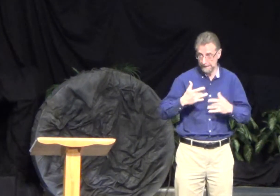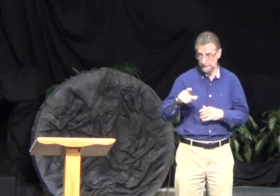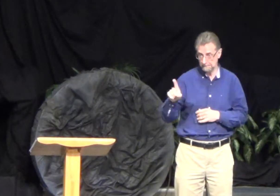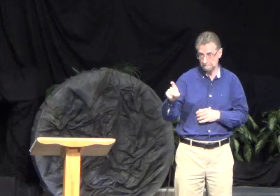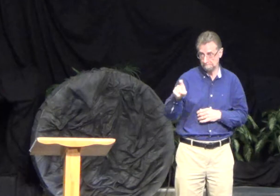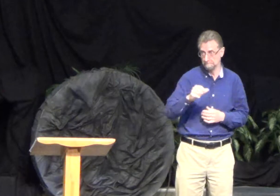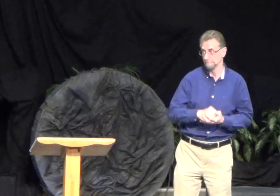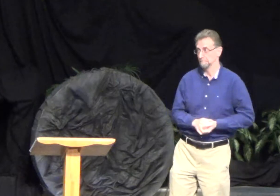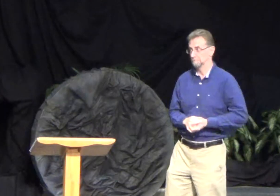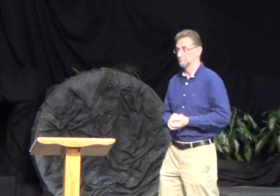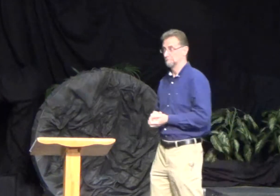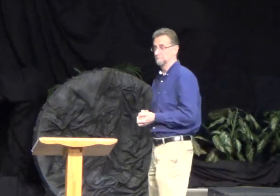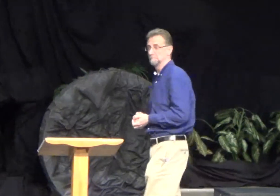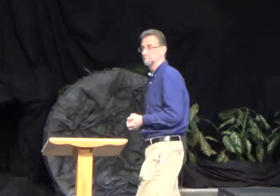Are you excited?